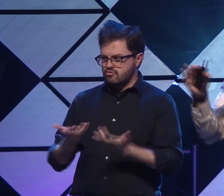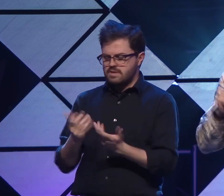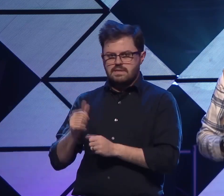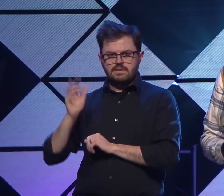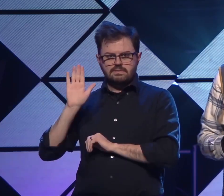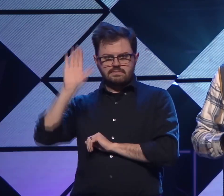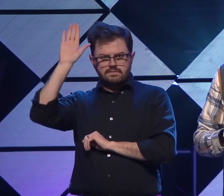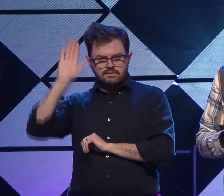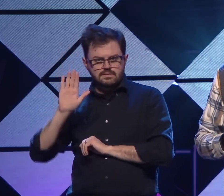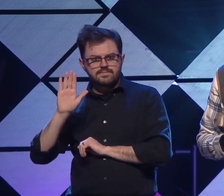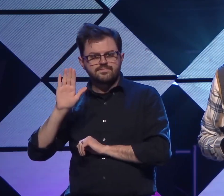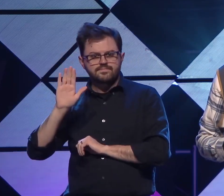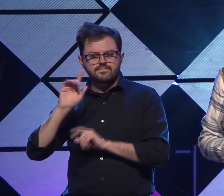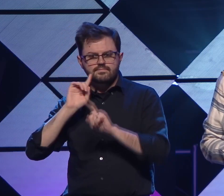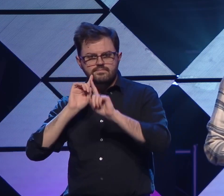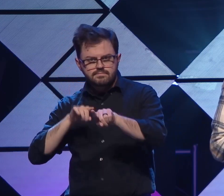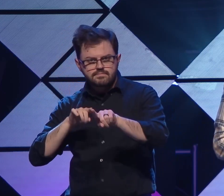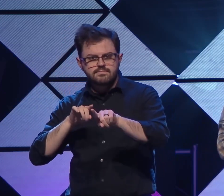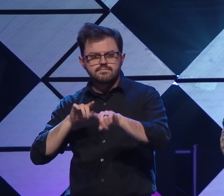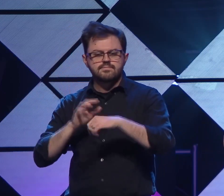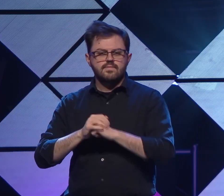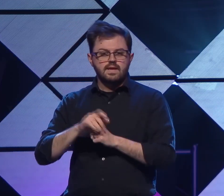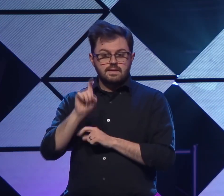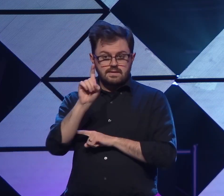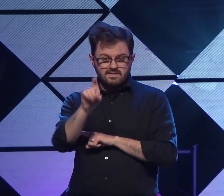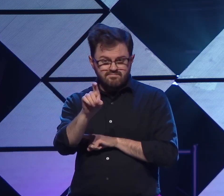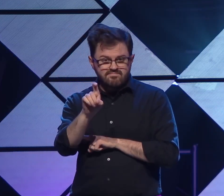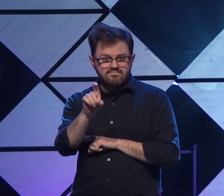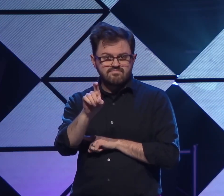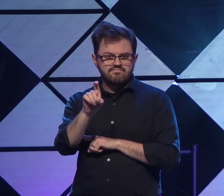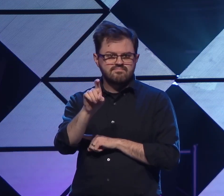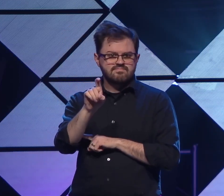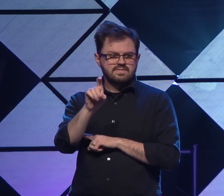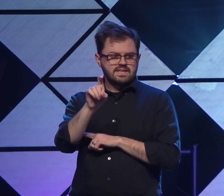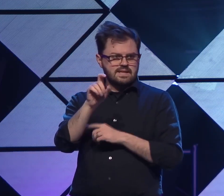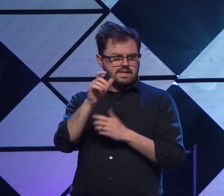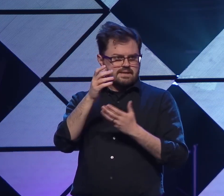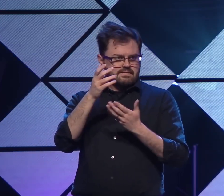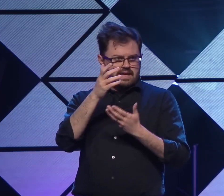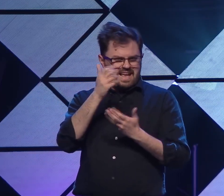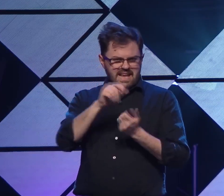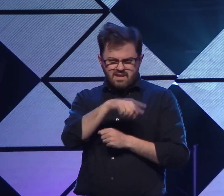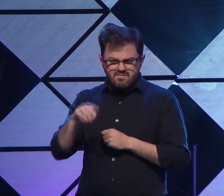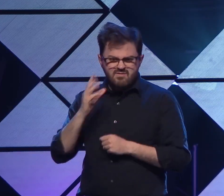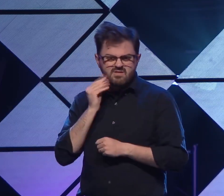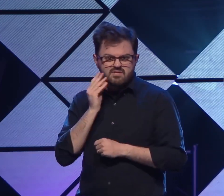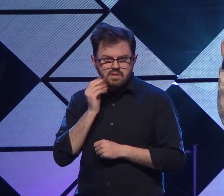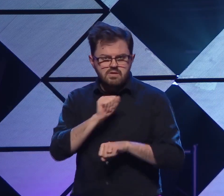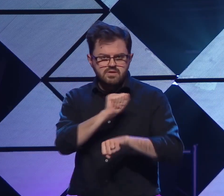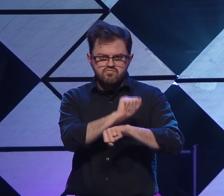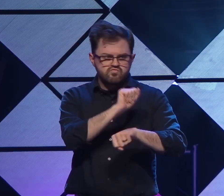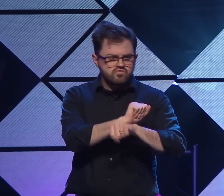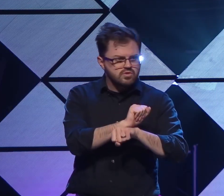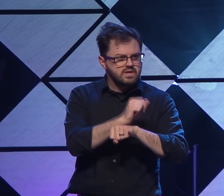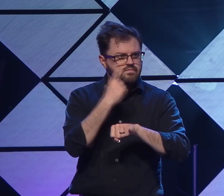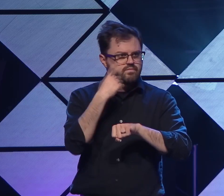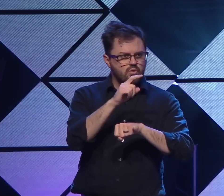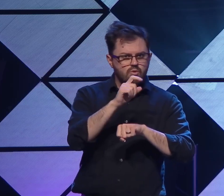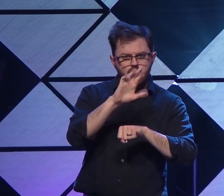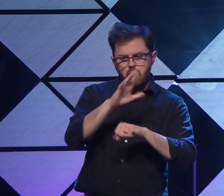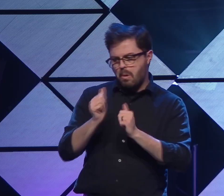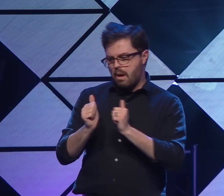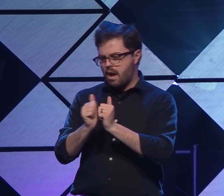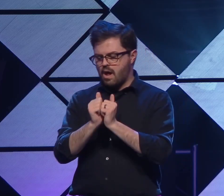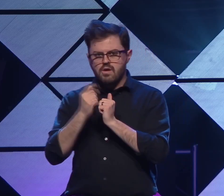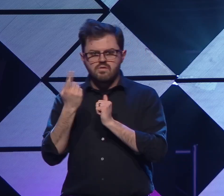yes or something like that. But have you ever worked with or maybe worked for someone who lived out the phrase,